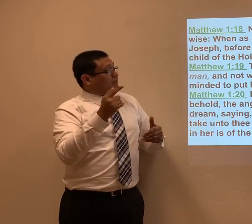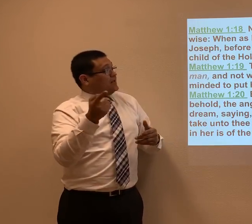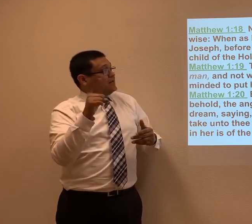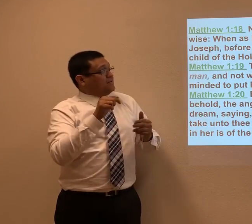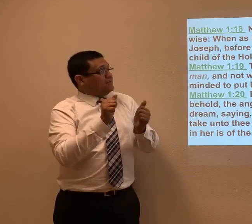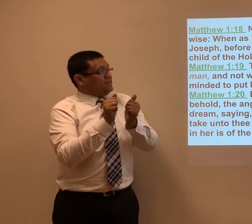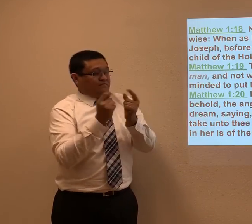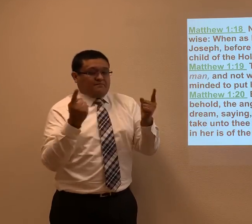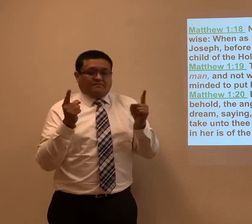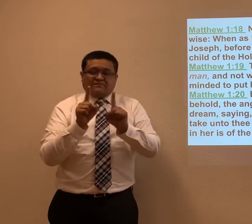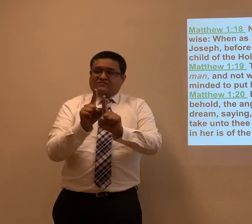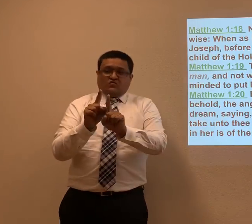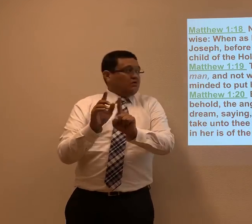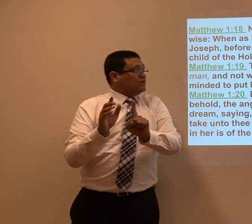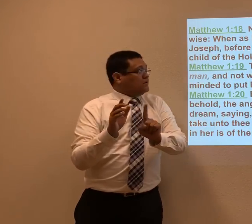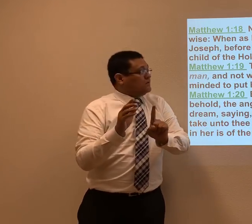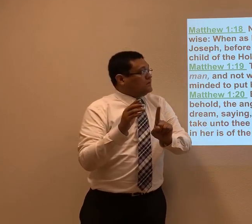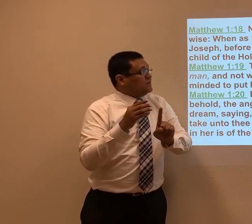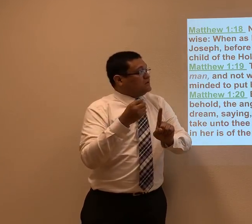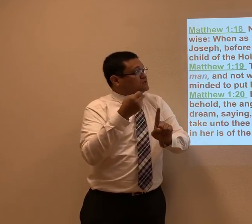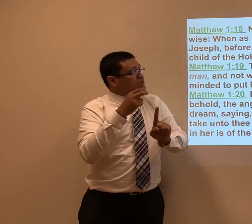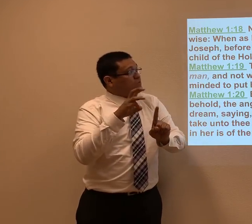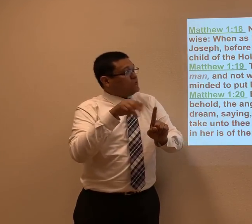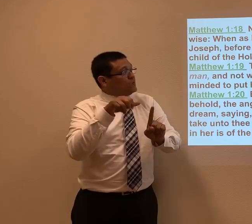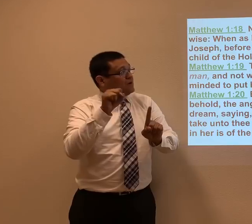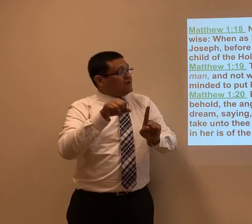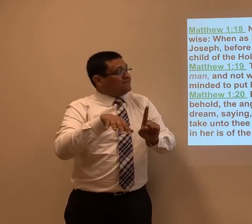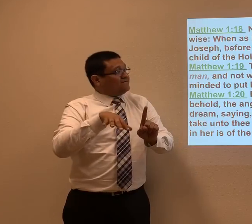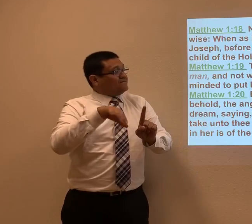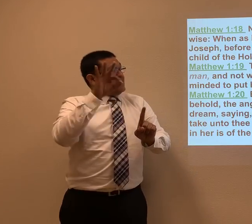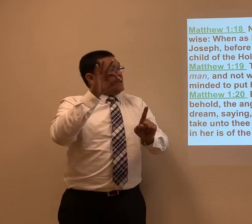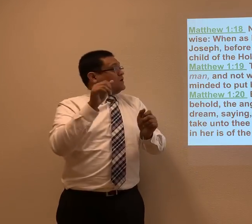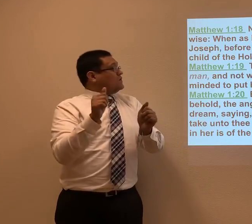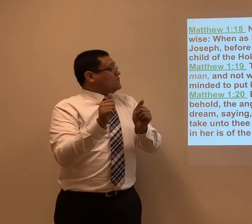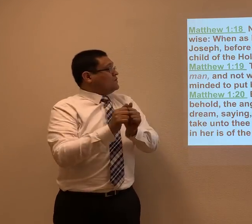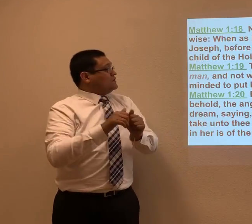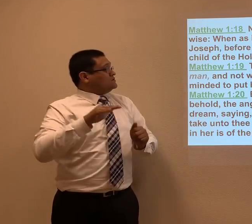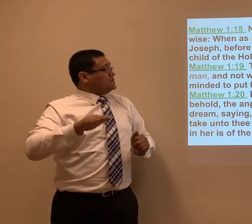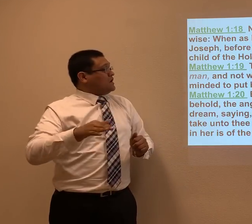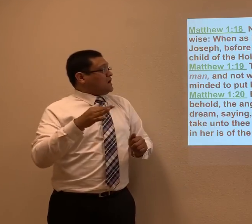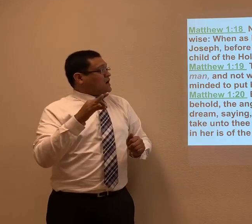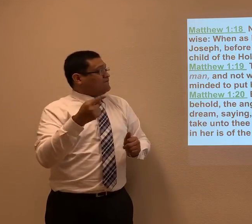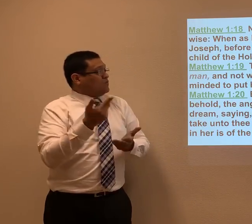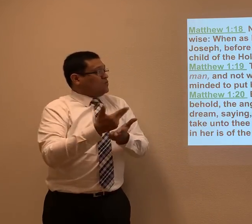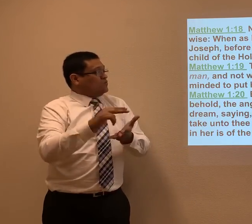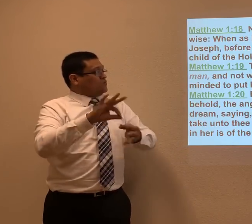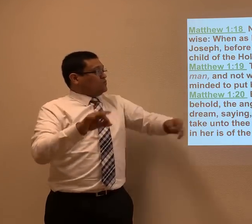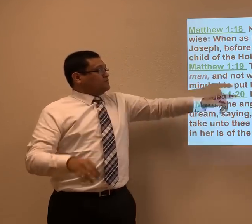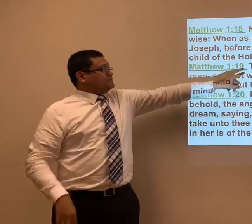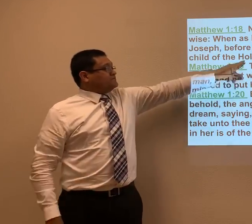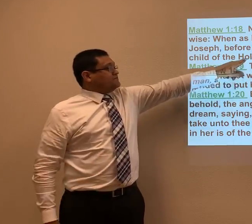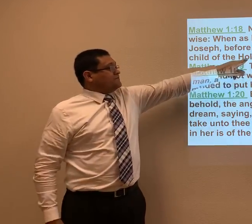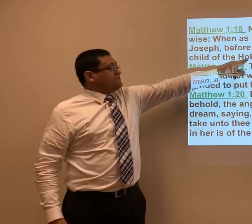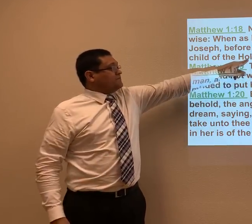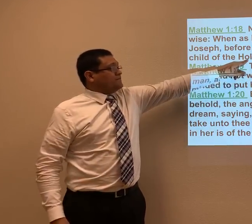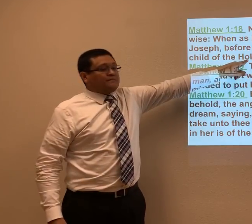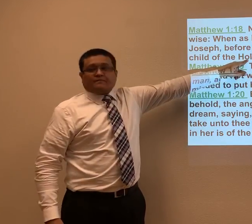before they came together, so before they were one, she was found with child of the Holy